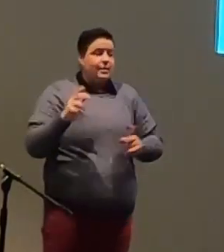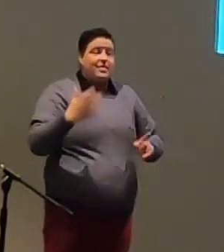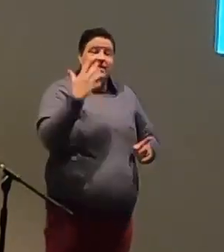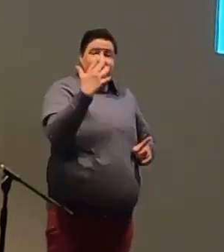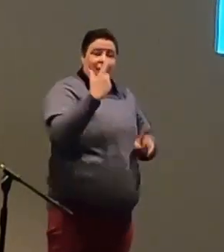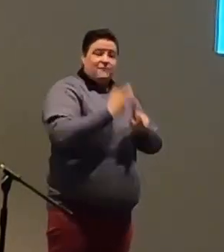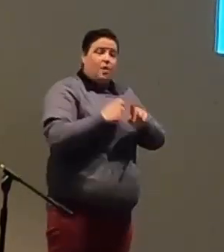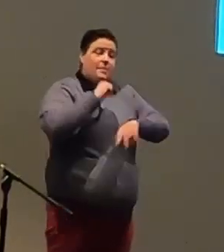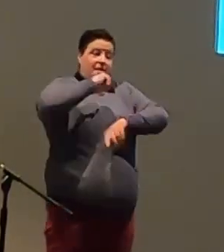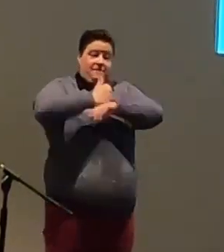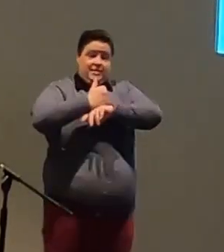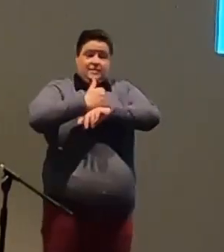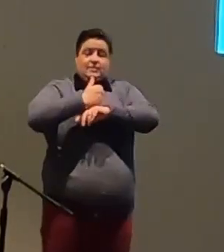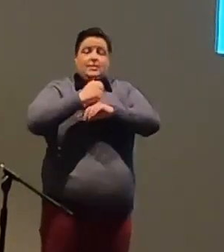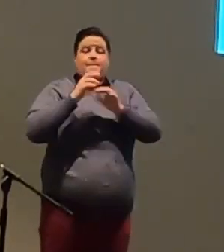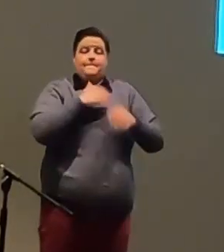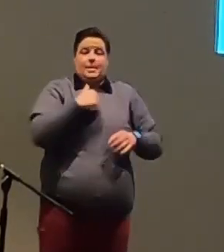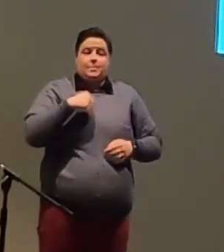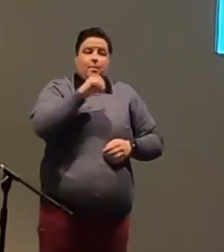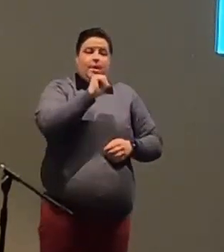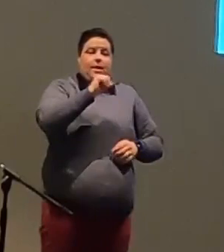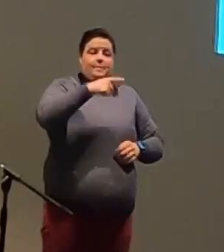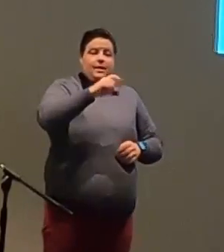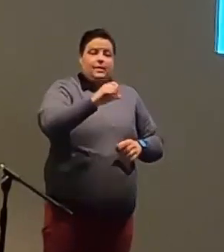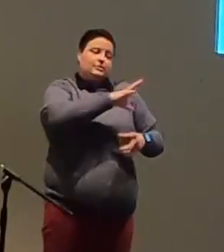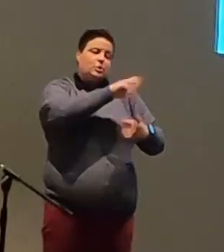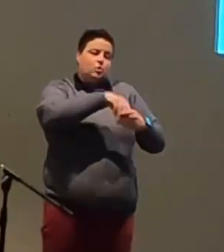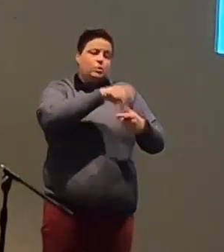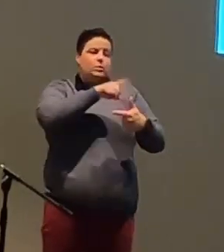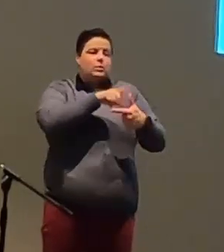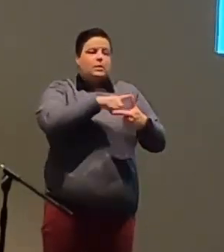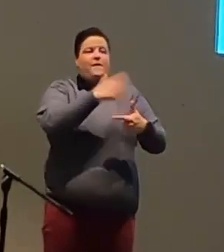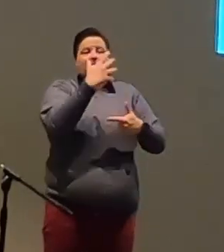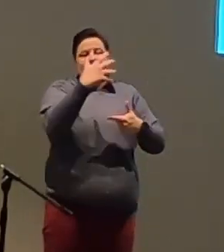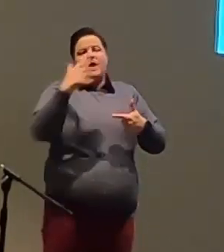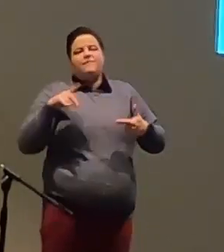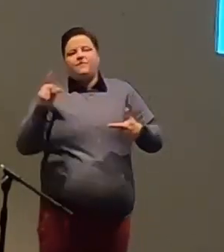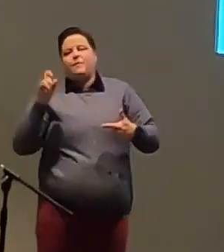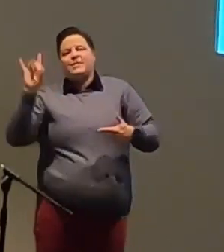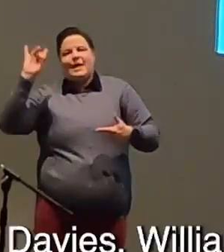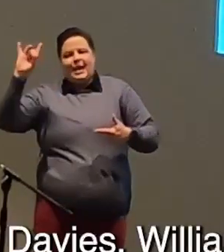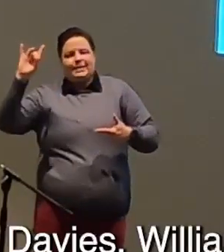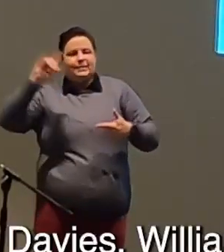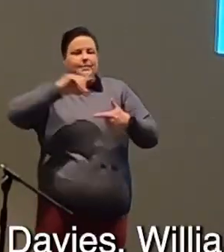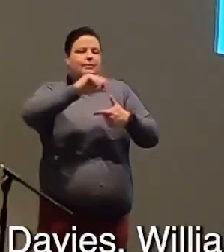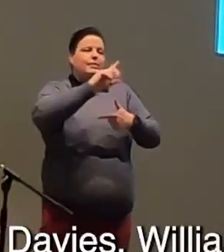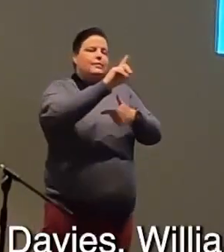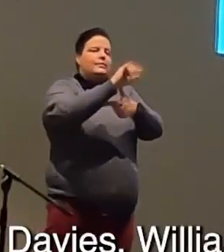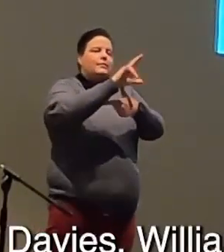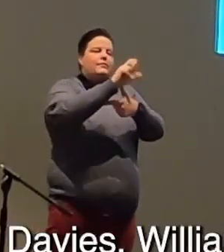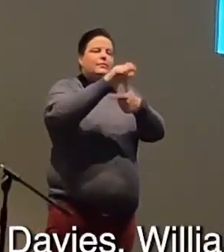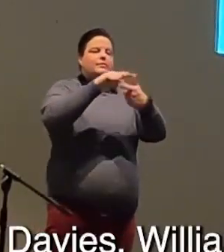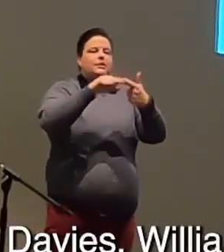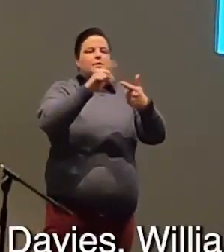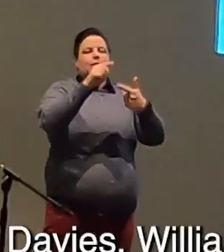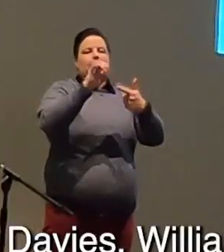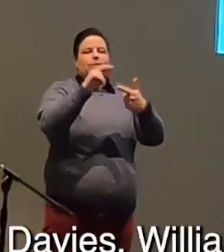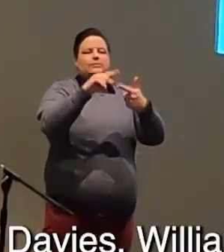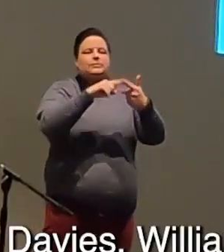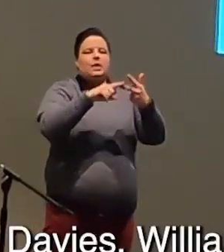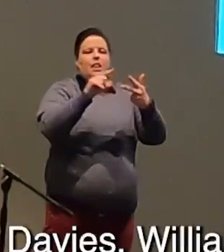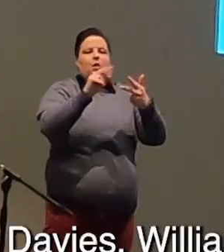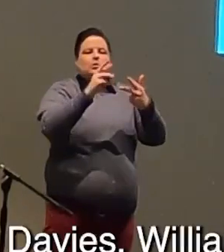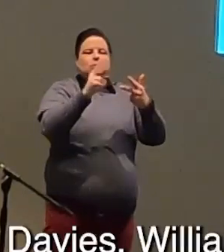5 of the founding members of the AAPS included 5 of our 8 artists: Arthur Davies, William Blackens,